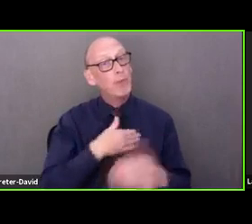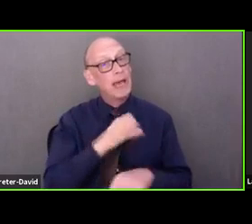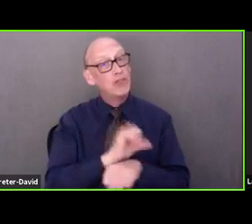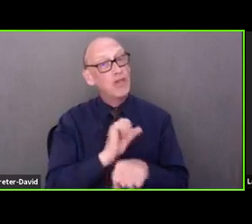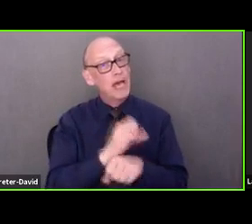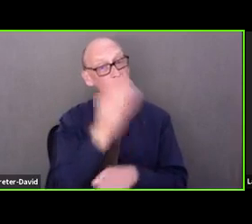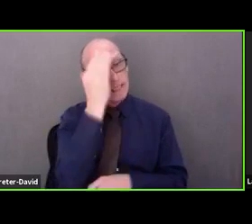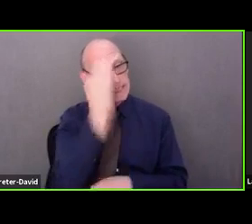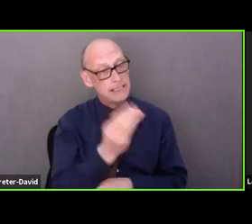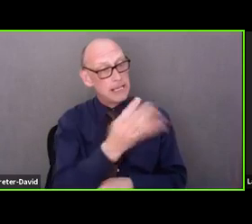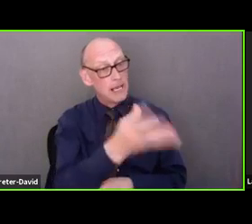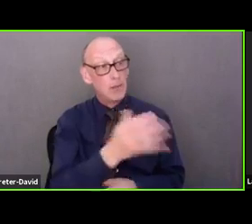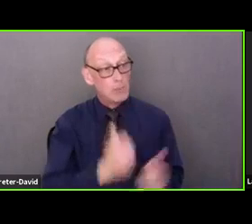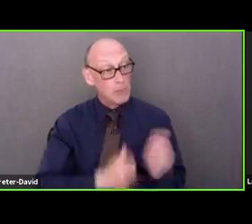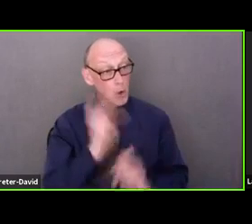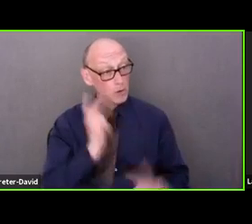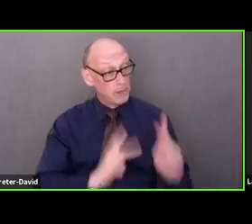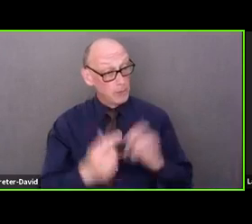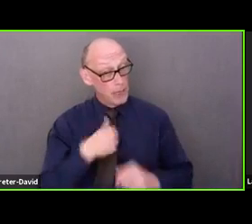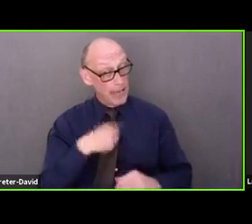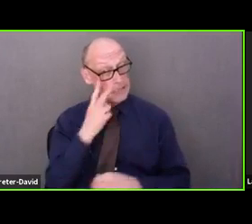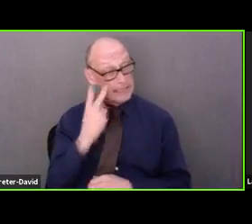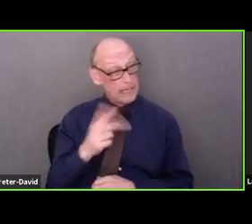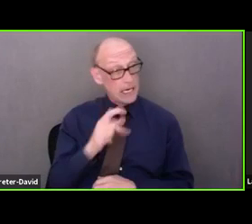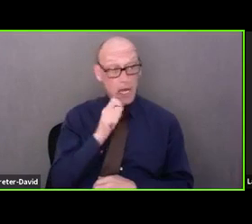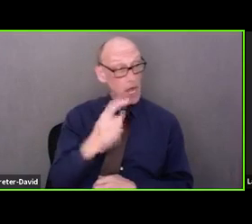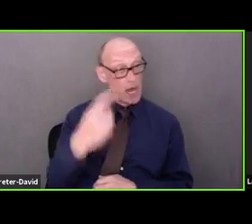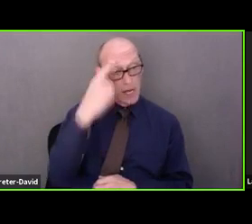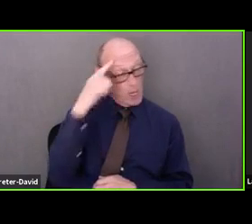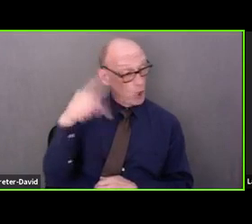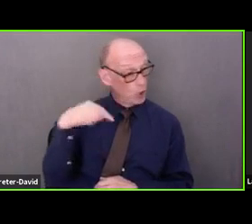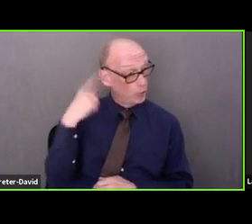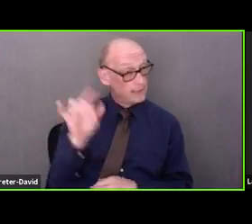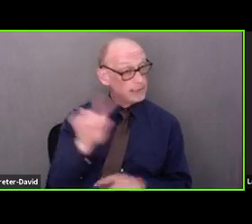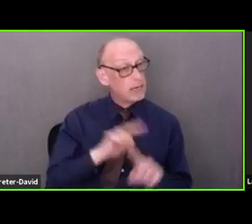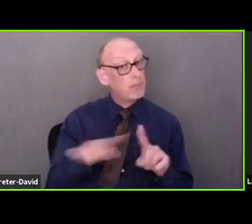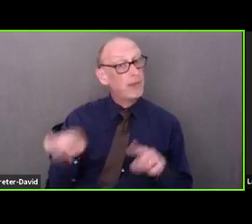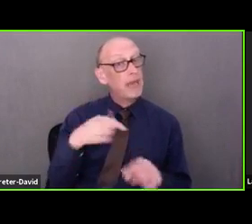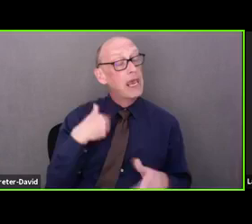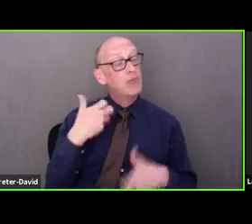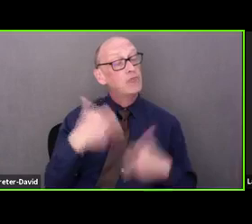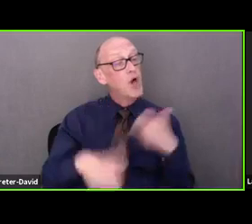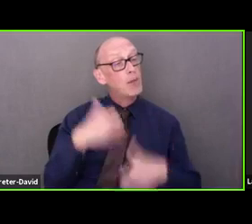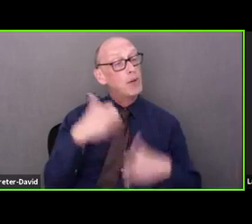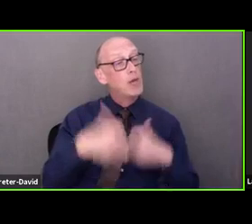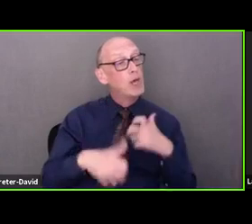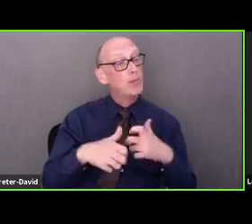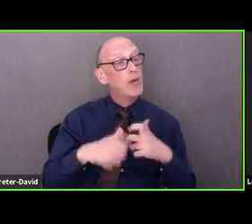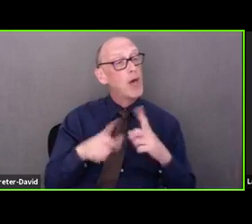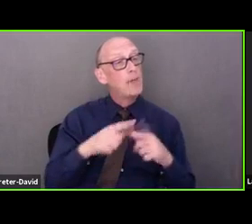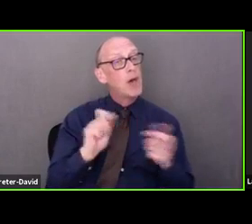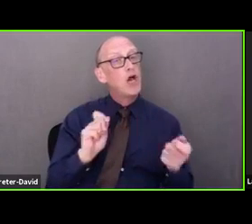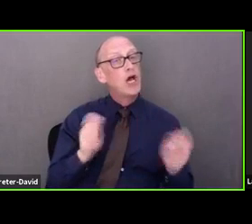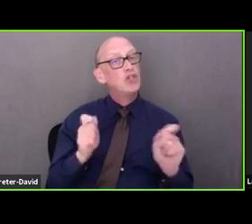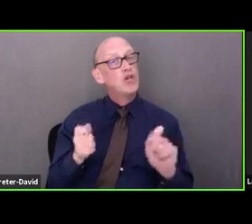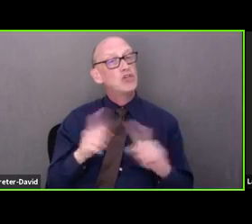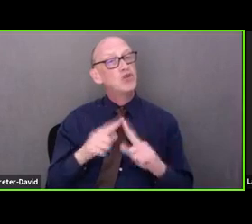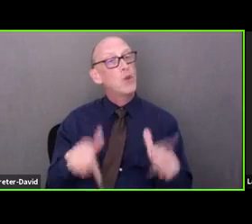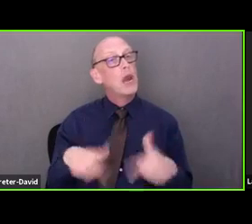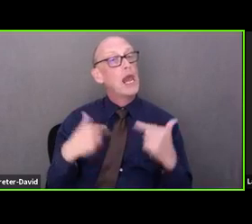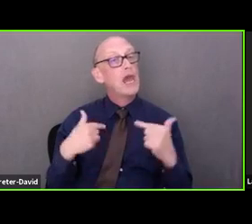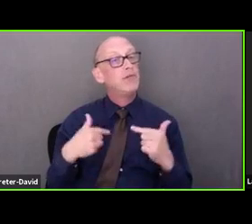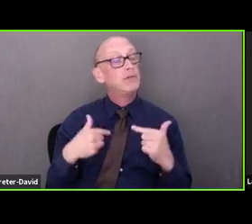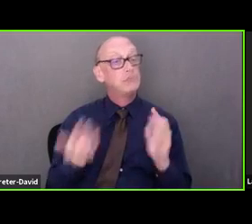know that most of the people that I see are not mental, but they're having problems in terms of adjusting to life. And so